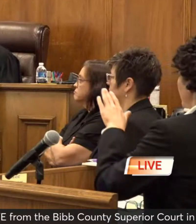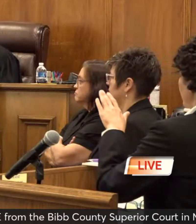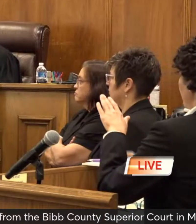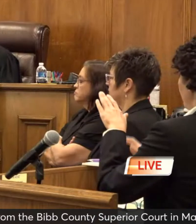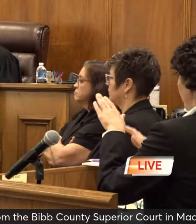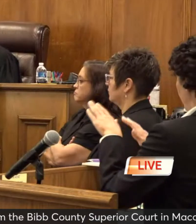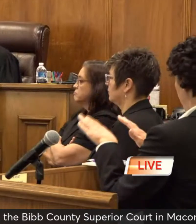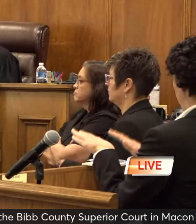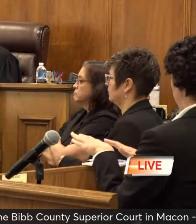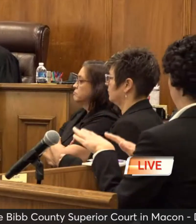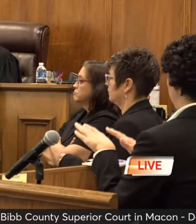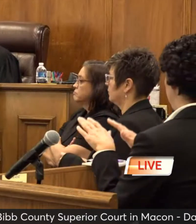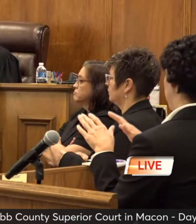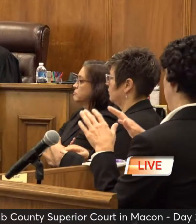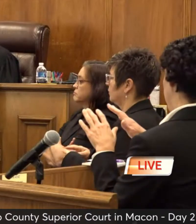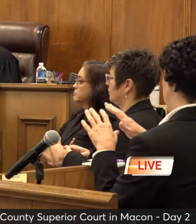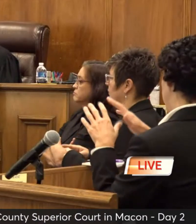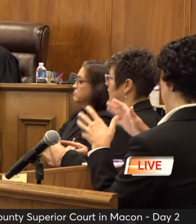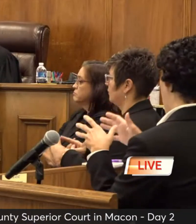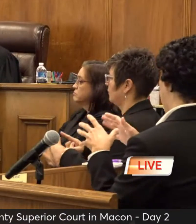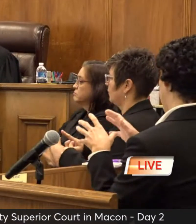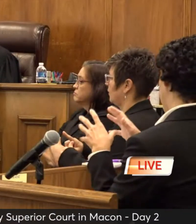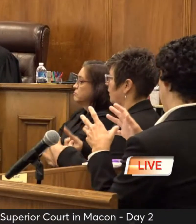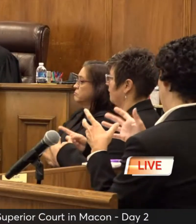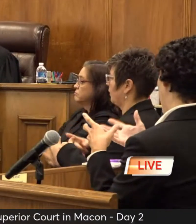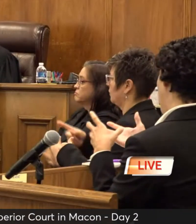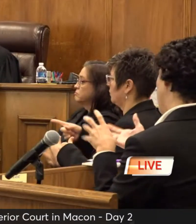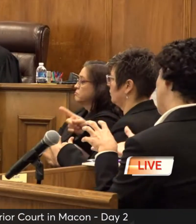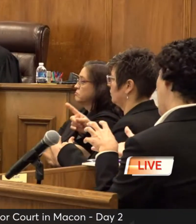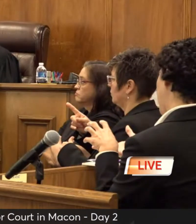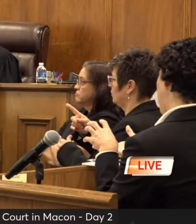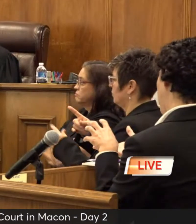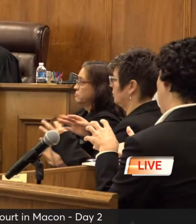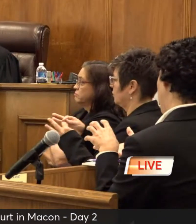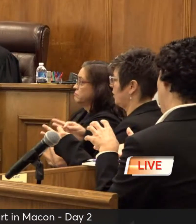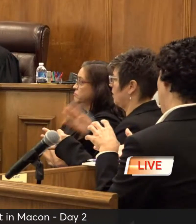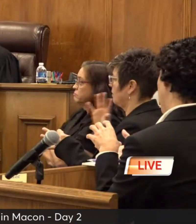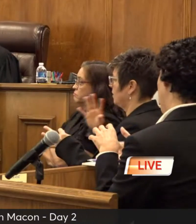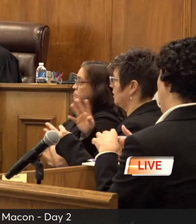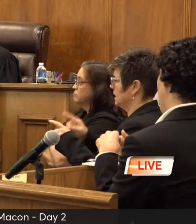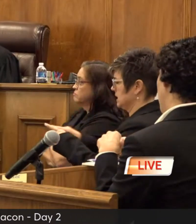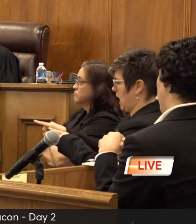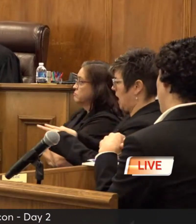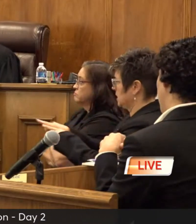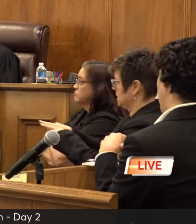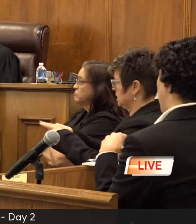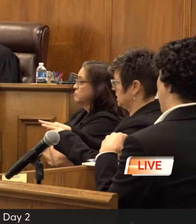So you mentioned these socks with balls inside of them.